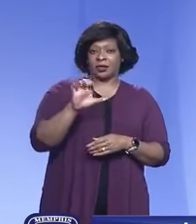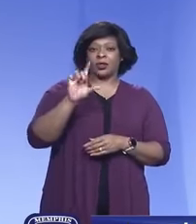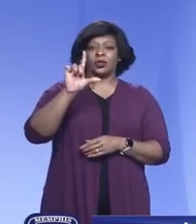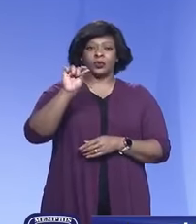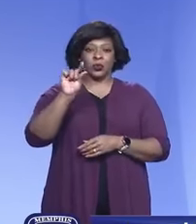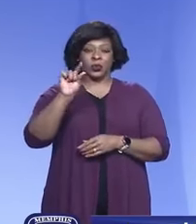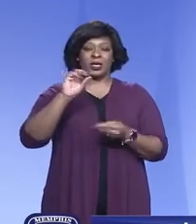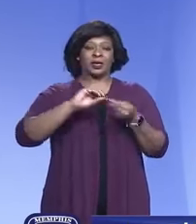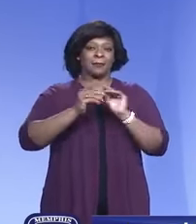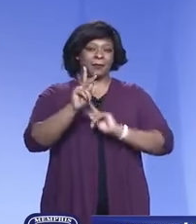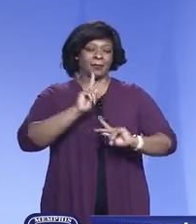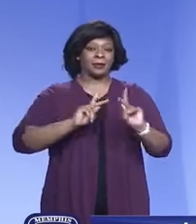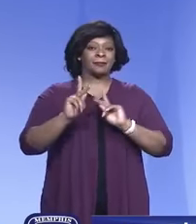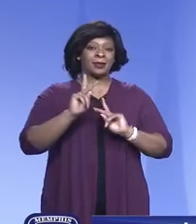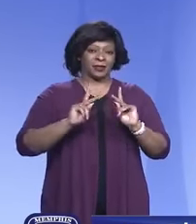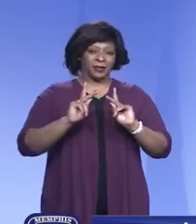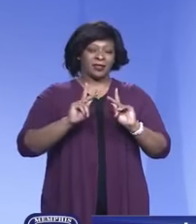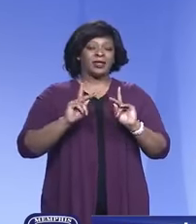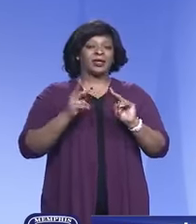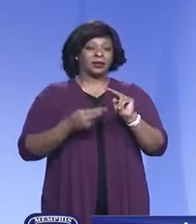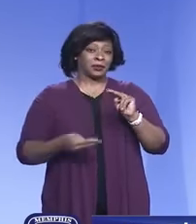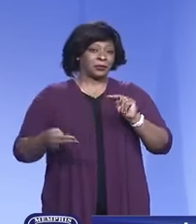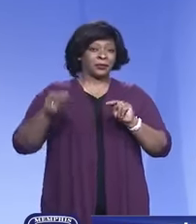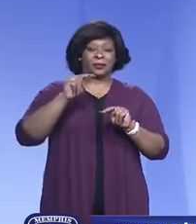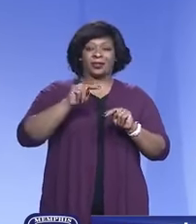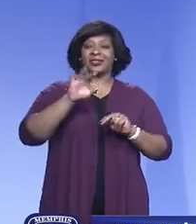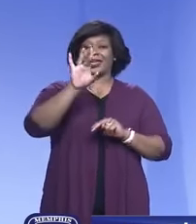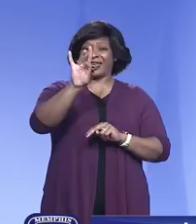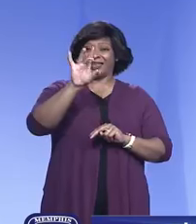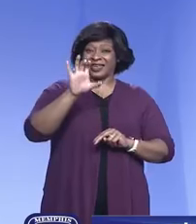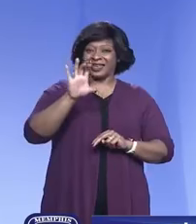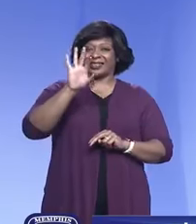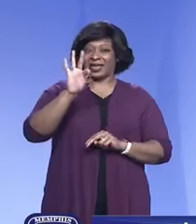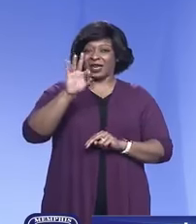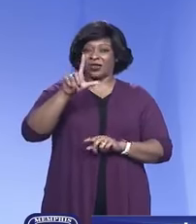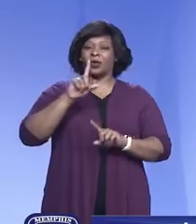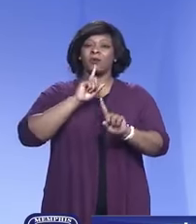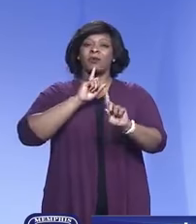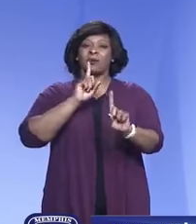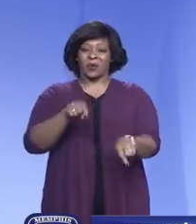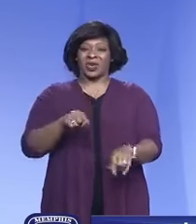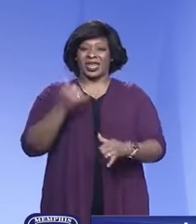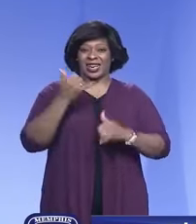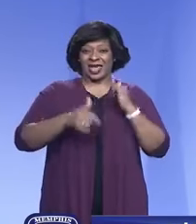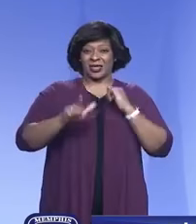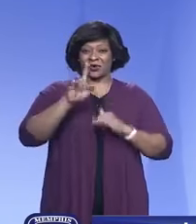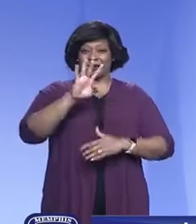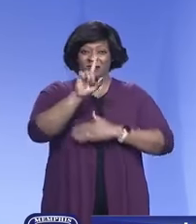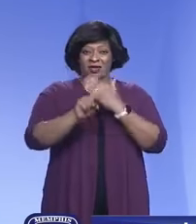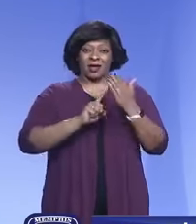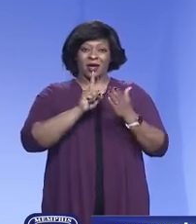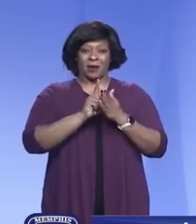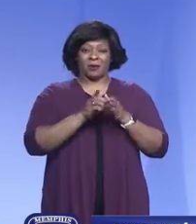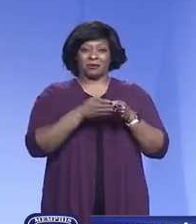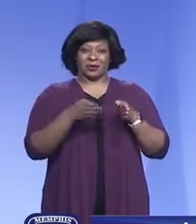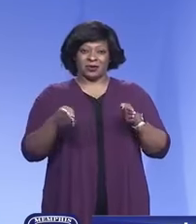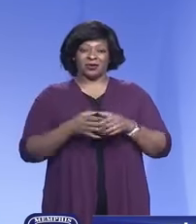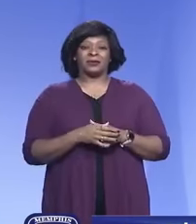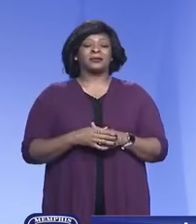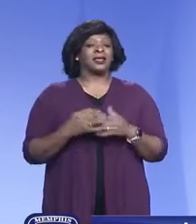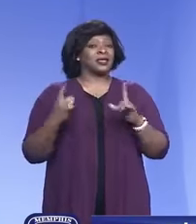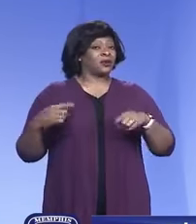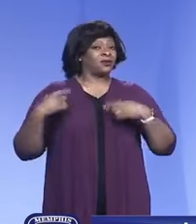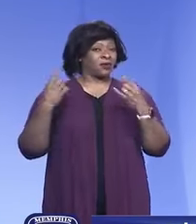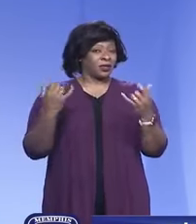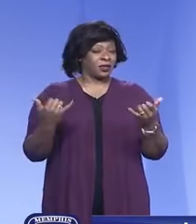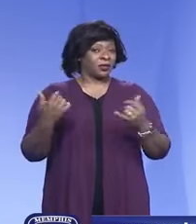56,820 cases. That's an increase of 893 reported in a 24-hour period. And as of today,